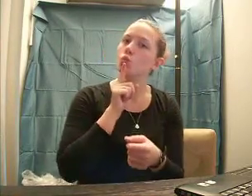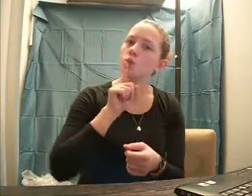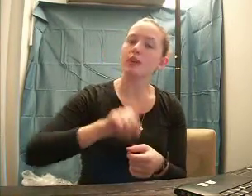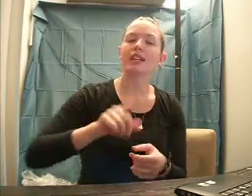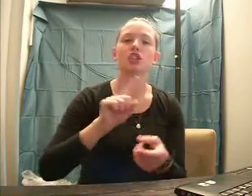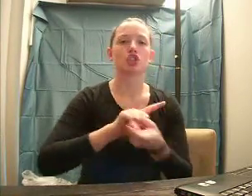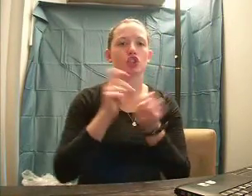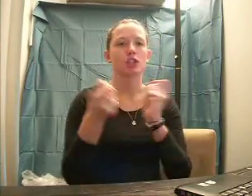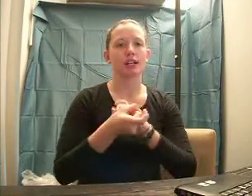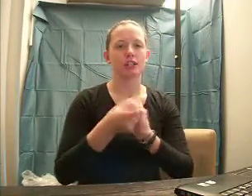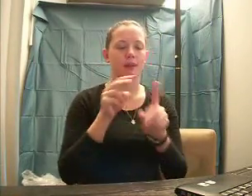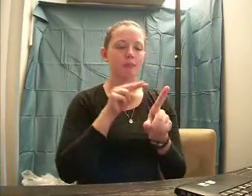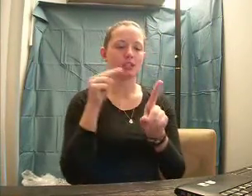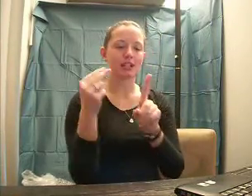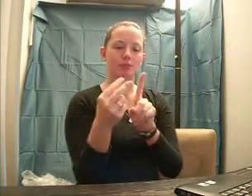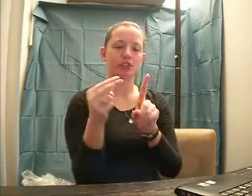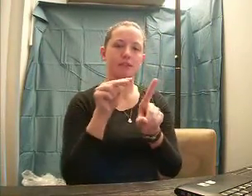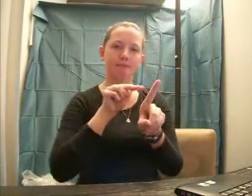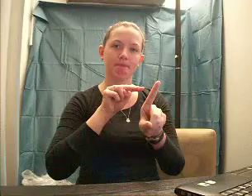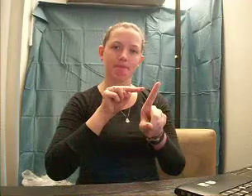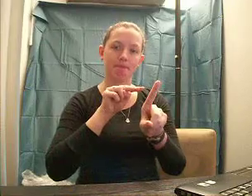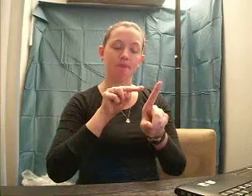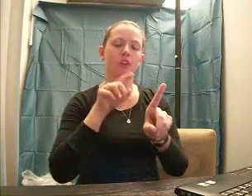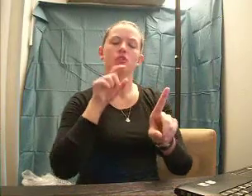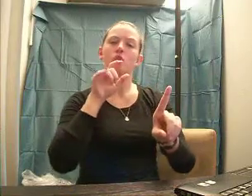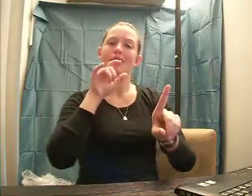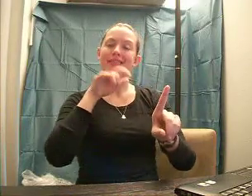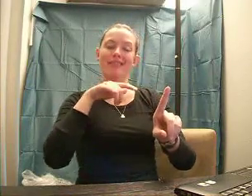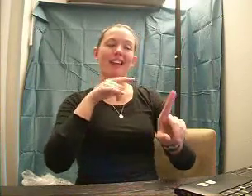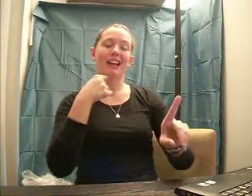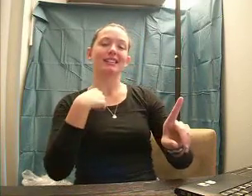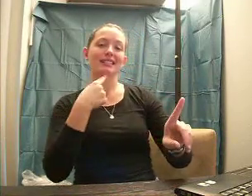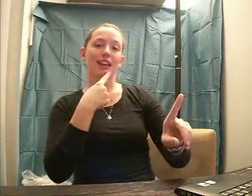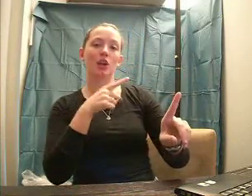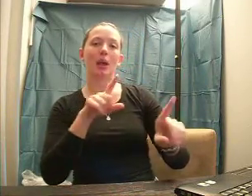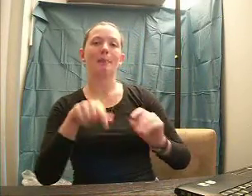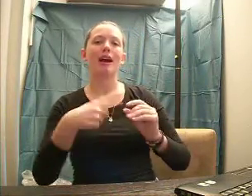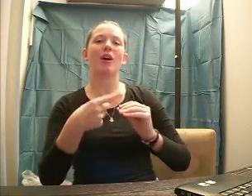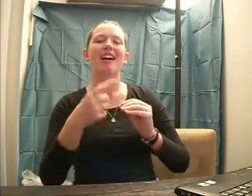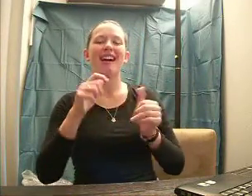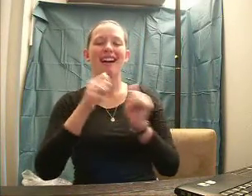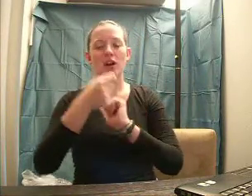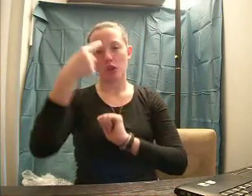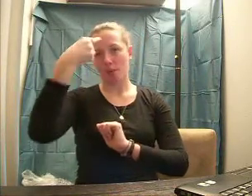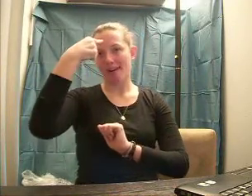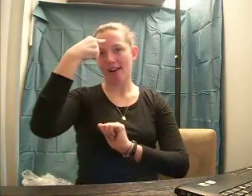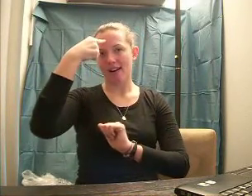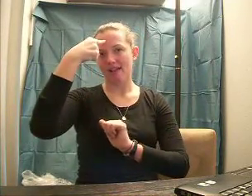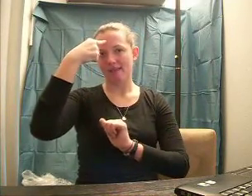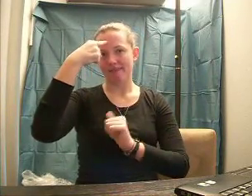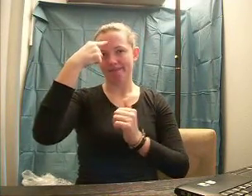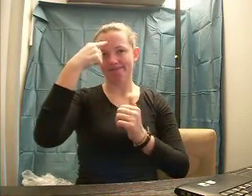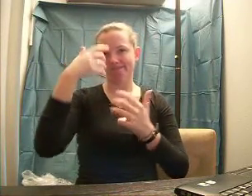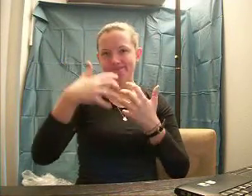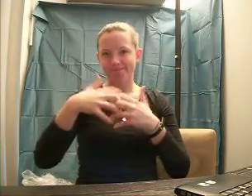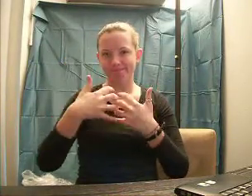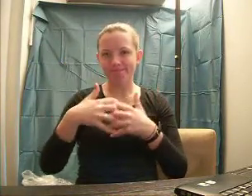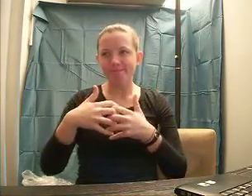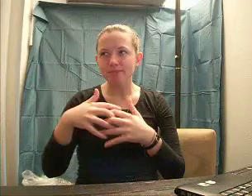do. To do that, I'll tell you about how the brain deals with sensory feedback. So you send a command out, you get